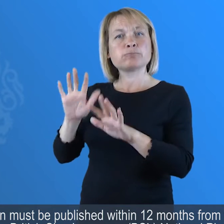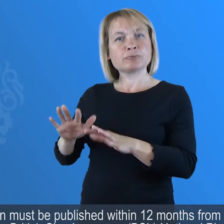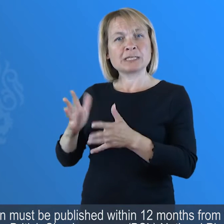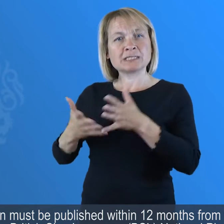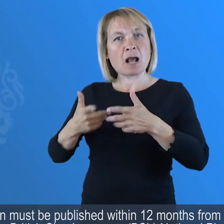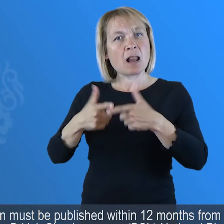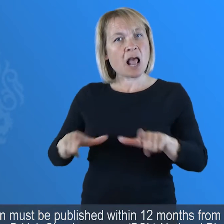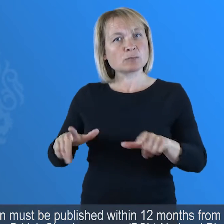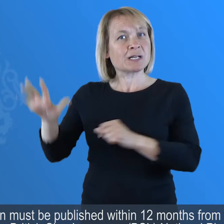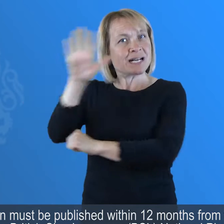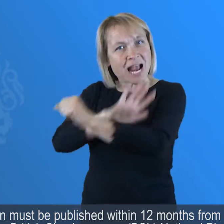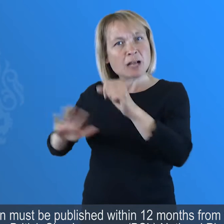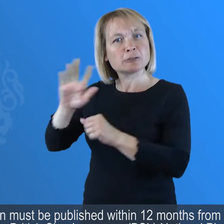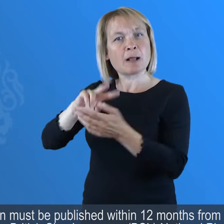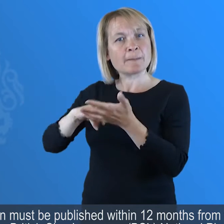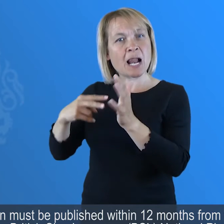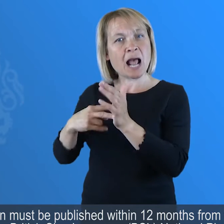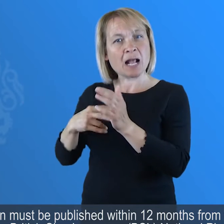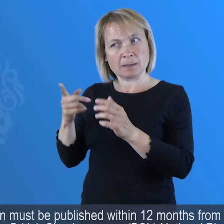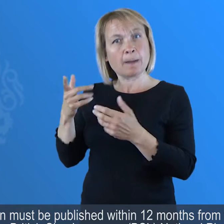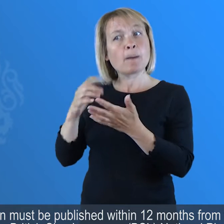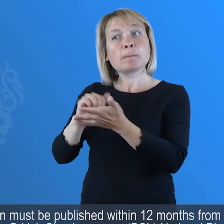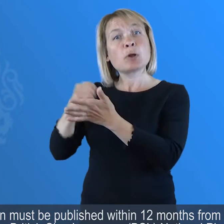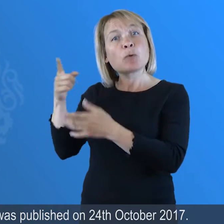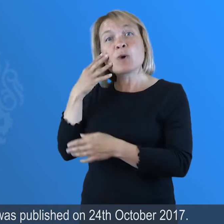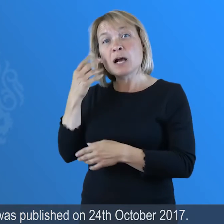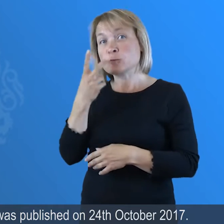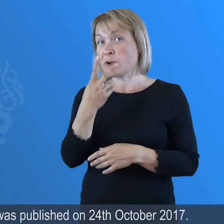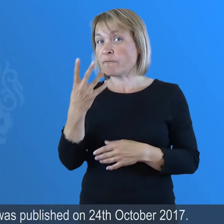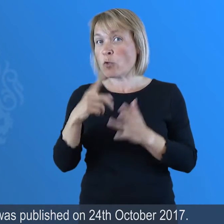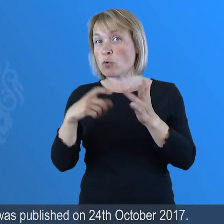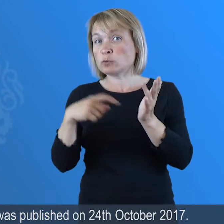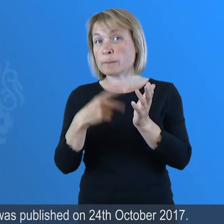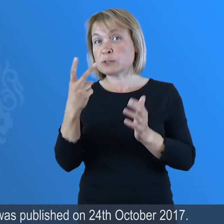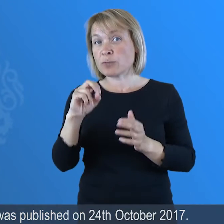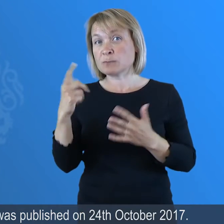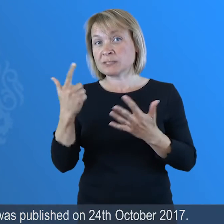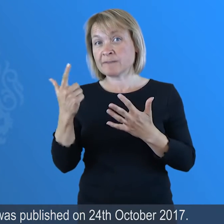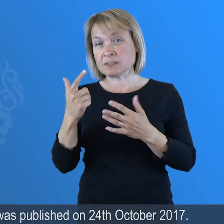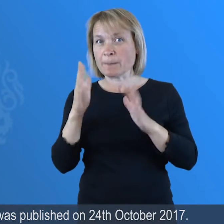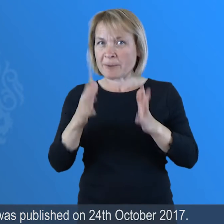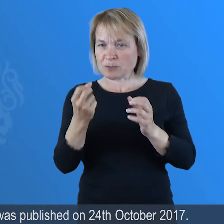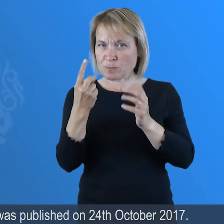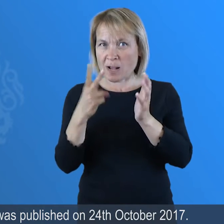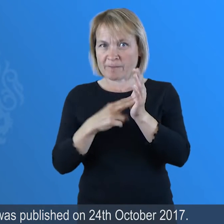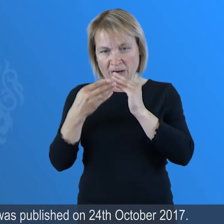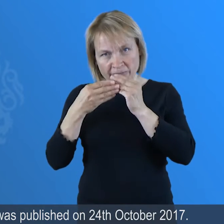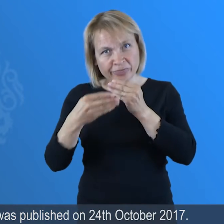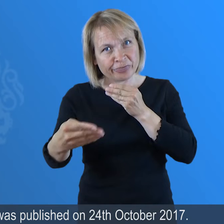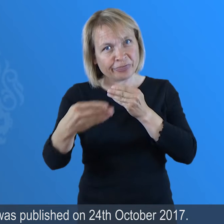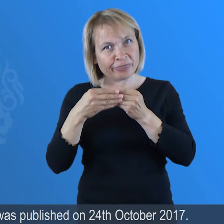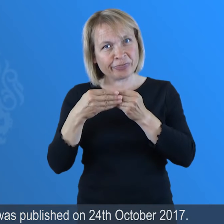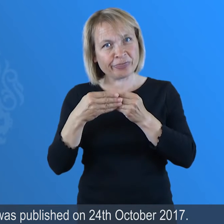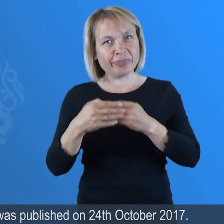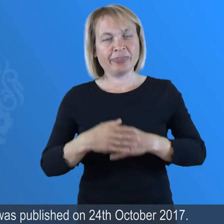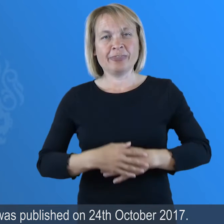Language BSL National Plan, which was published on the 24th of October